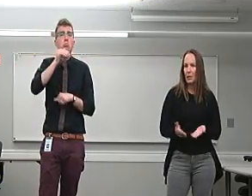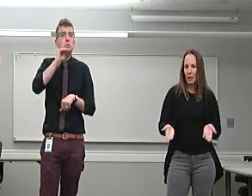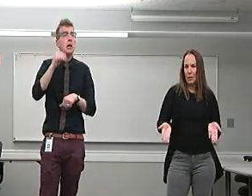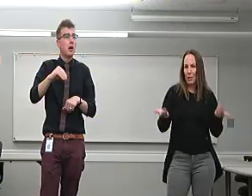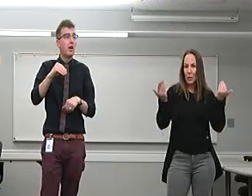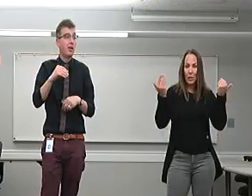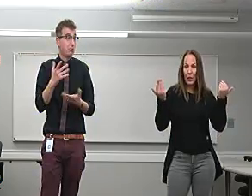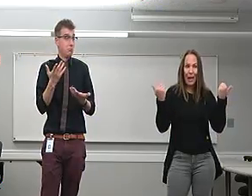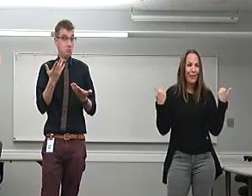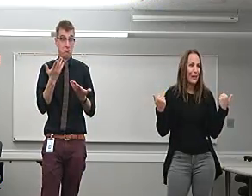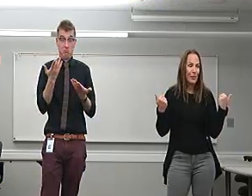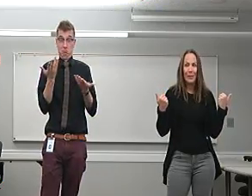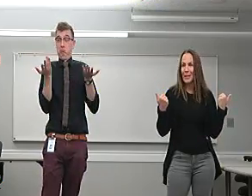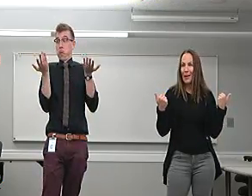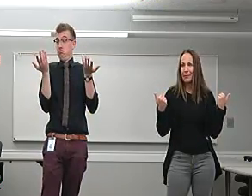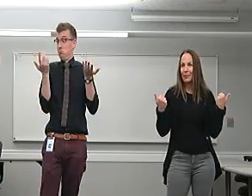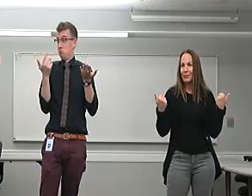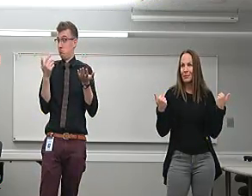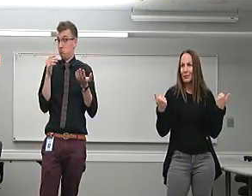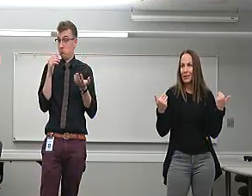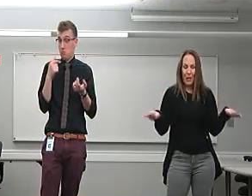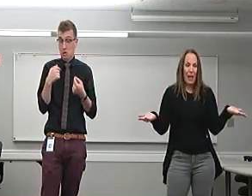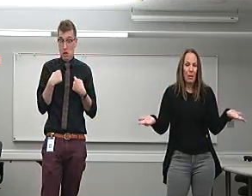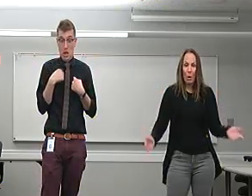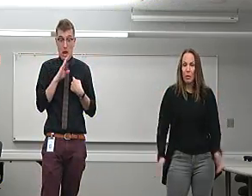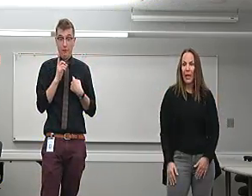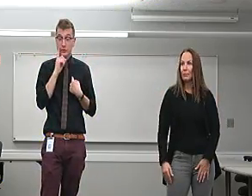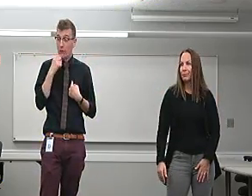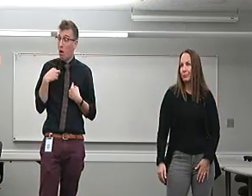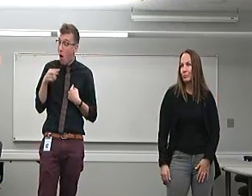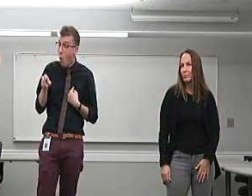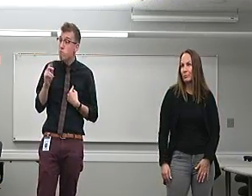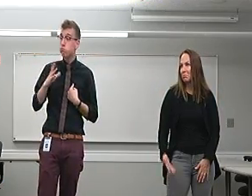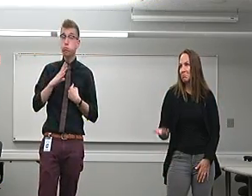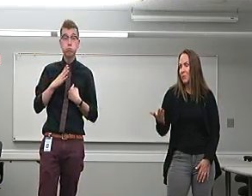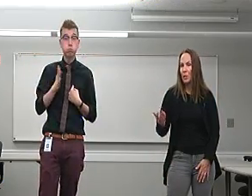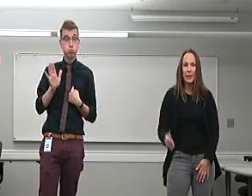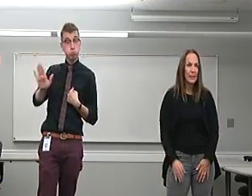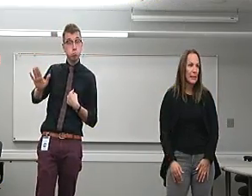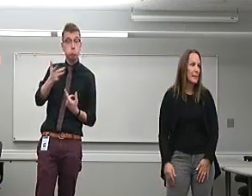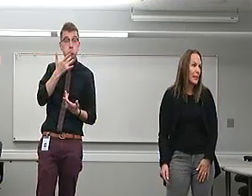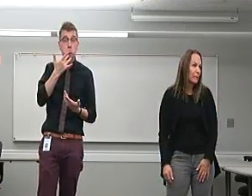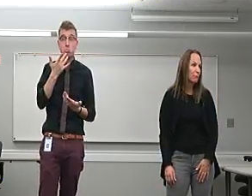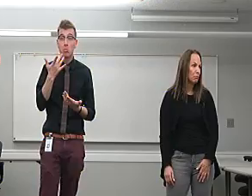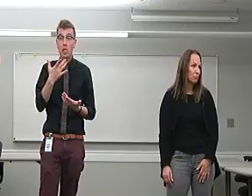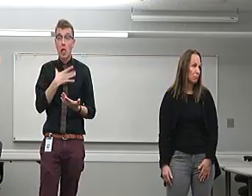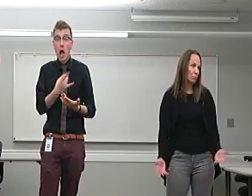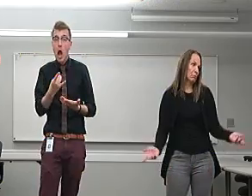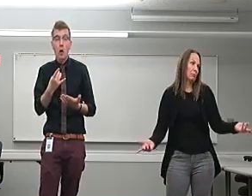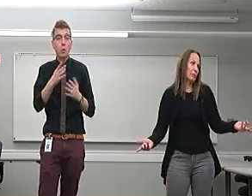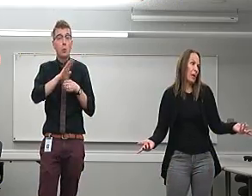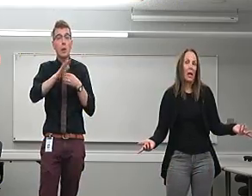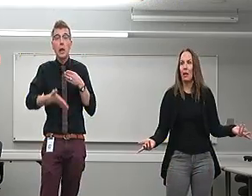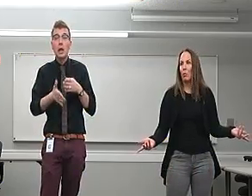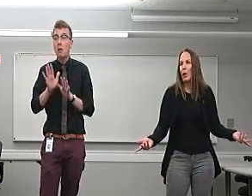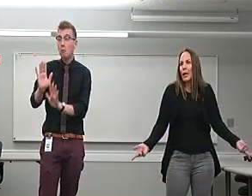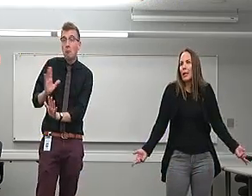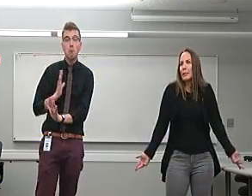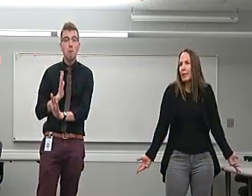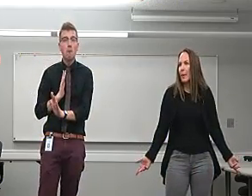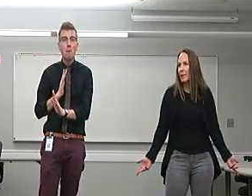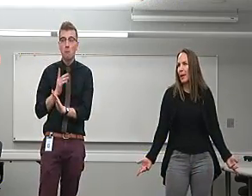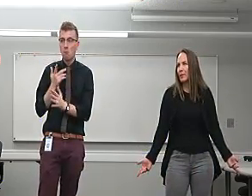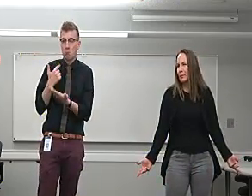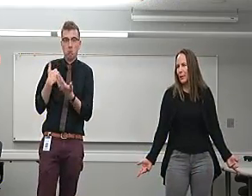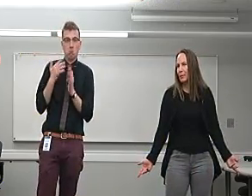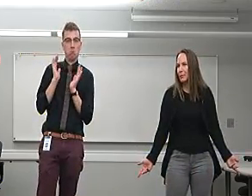I've never been deaf. I go, okay, you like to ease in? Fine. What can I say about that?